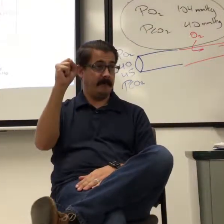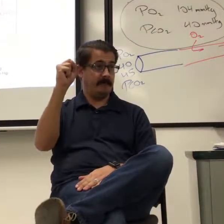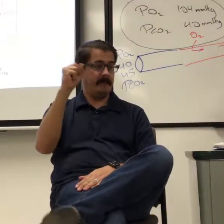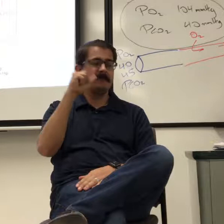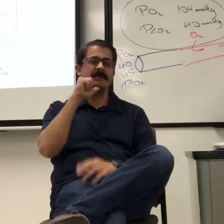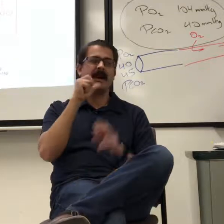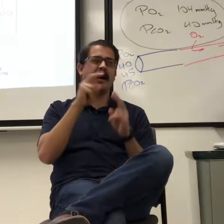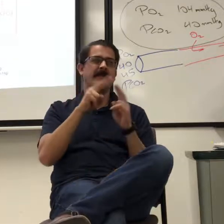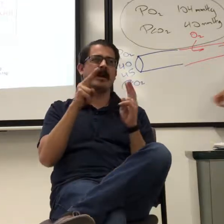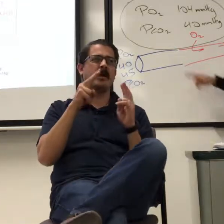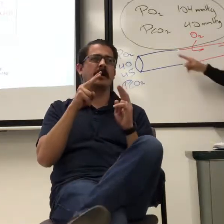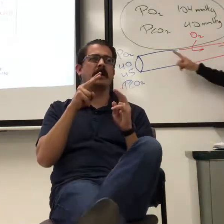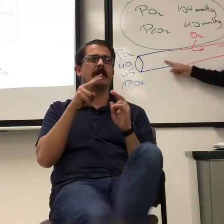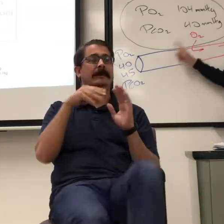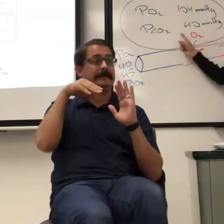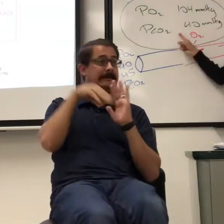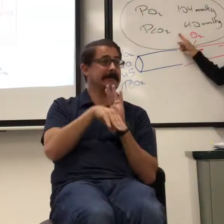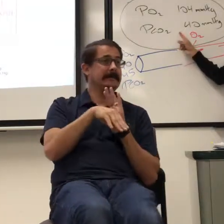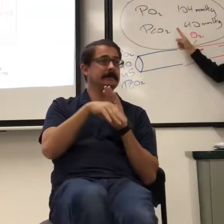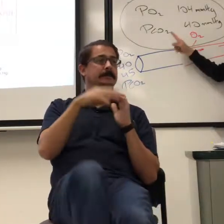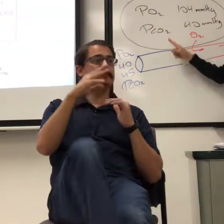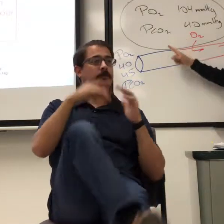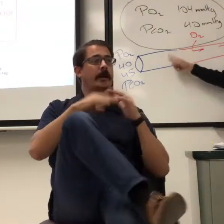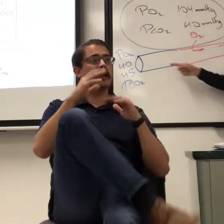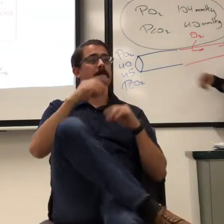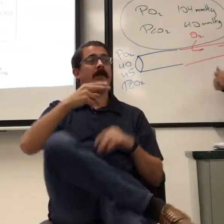very steep gradient, but high to low.